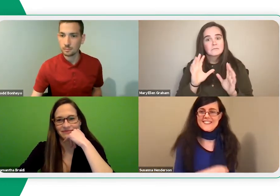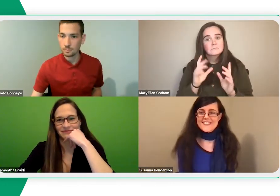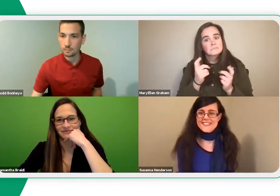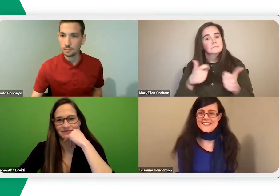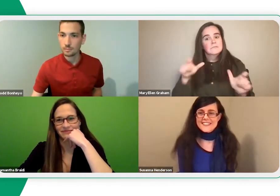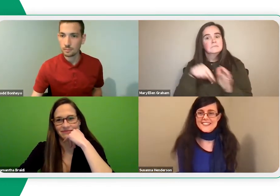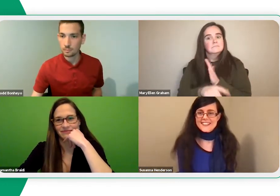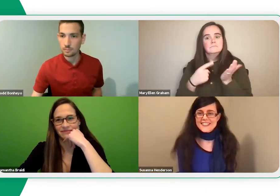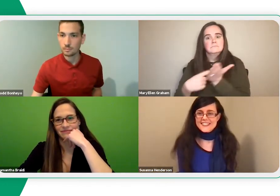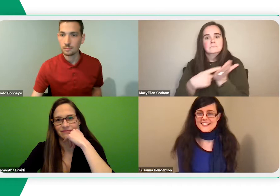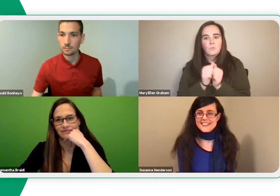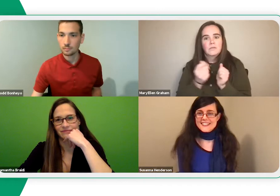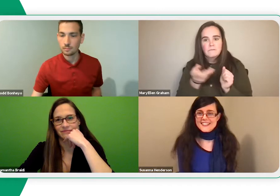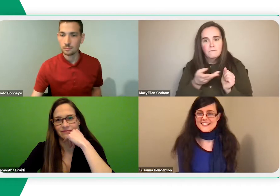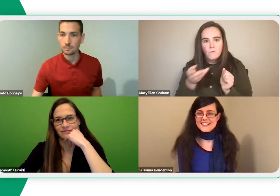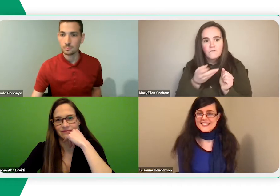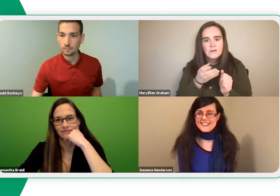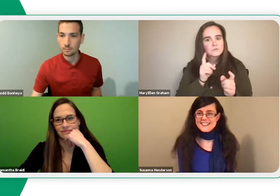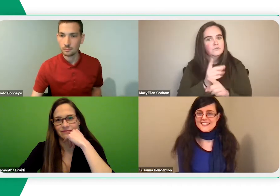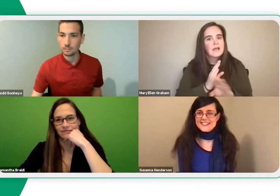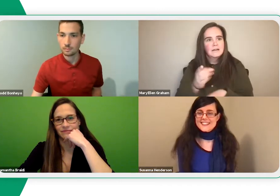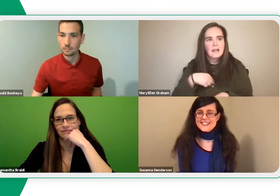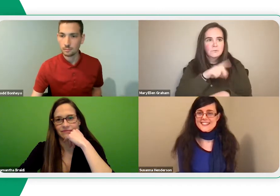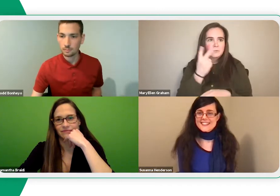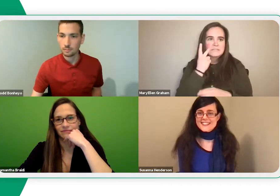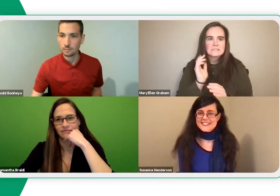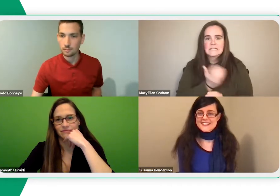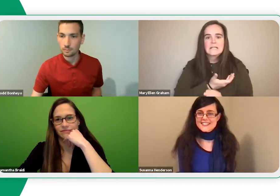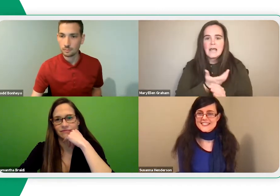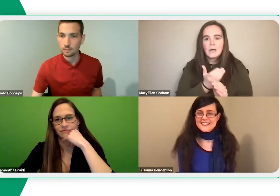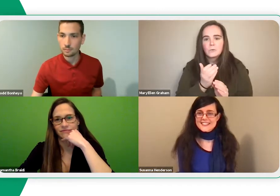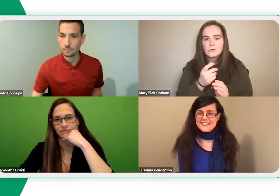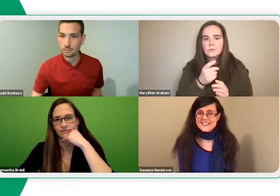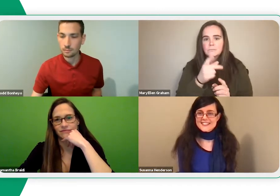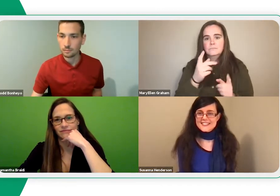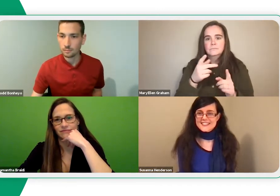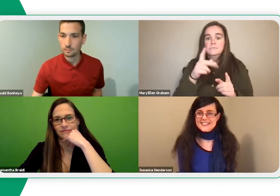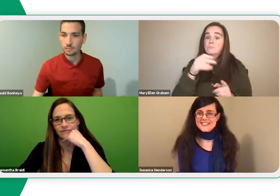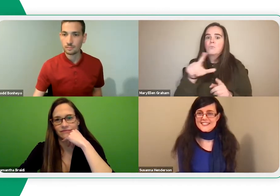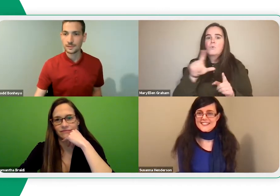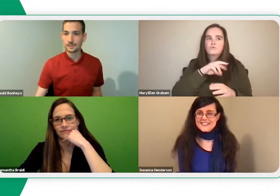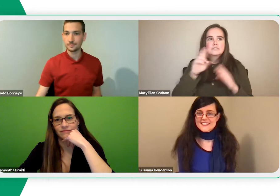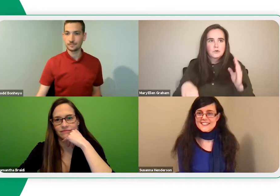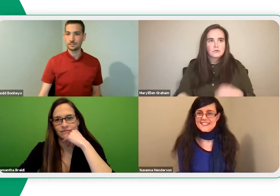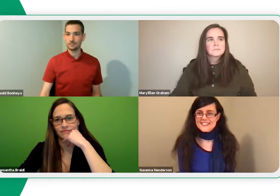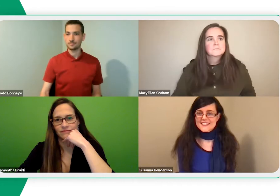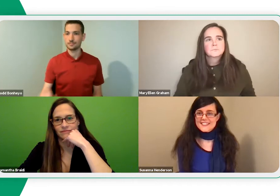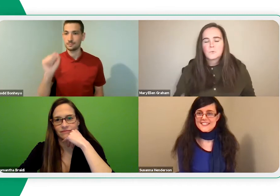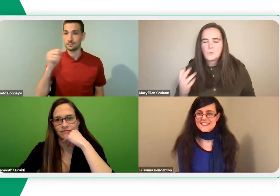I don't want to get too deep into this subject because, of course, we could have a long discussion amongst the 4 of